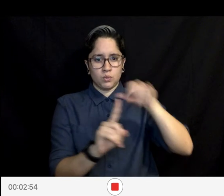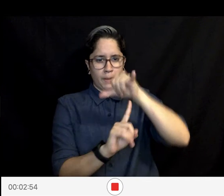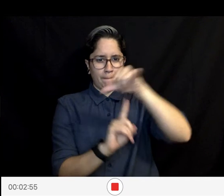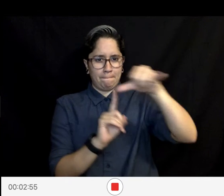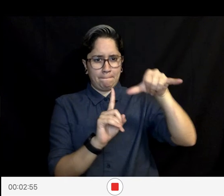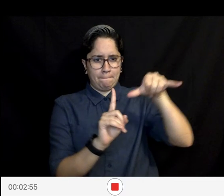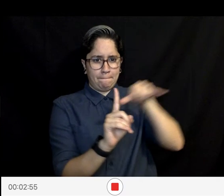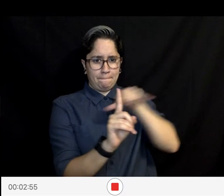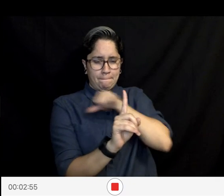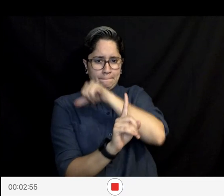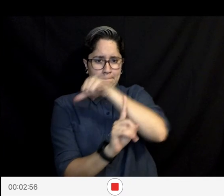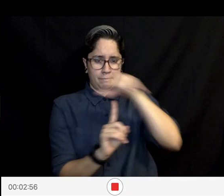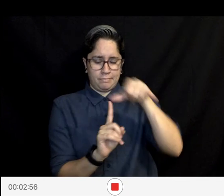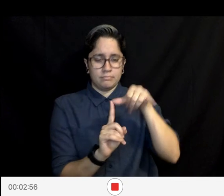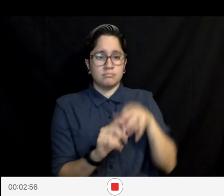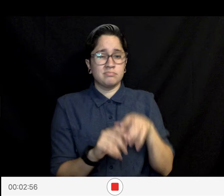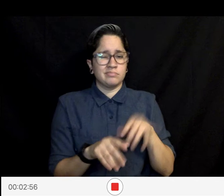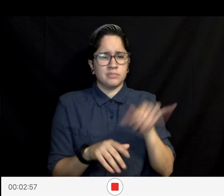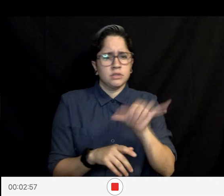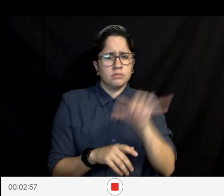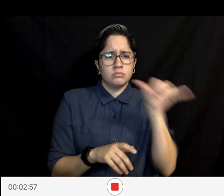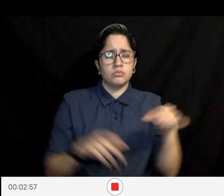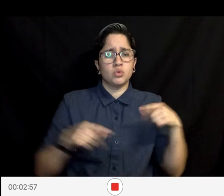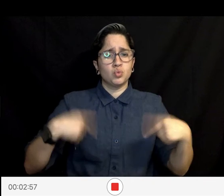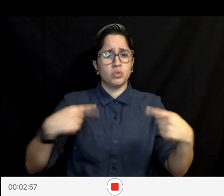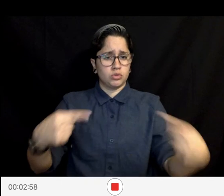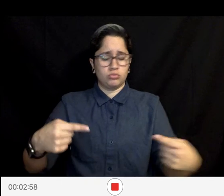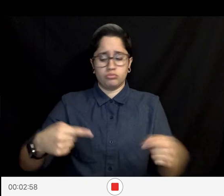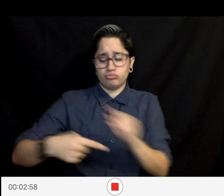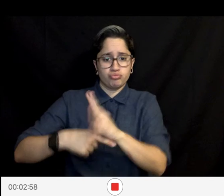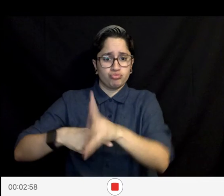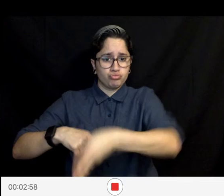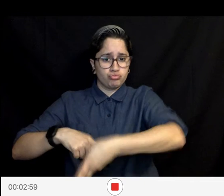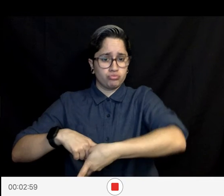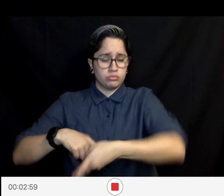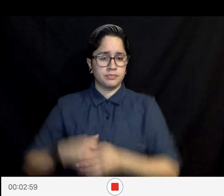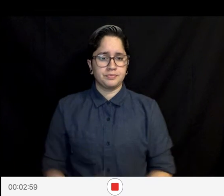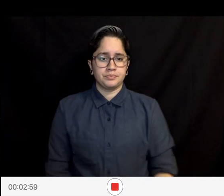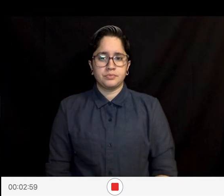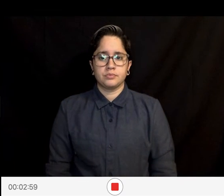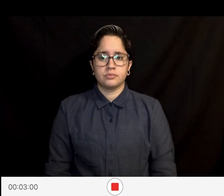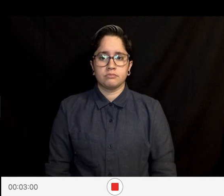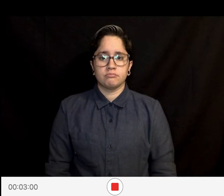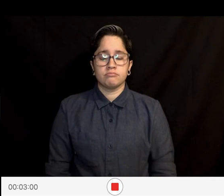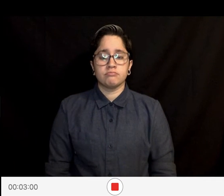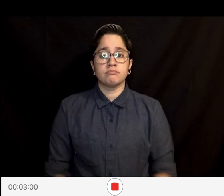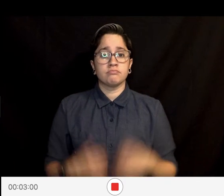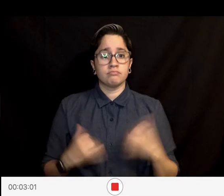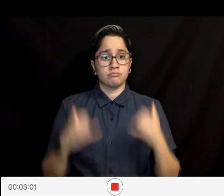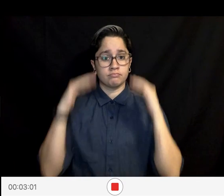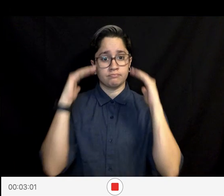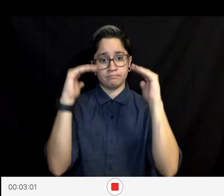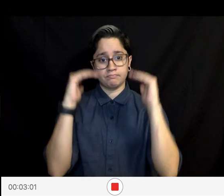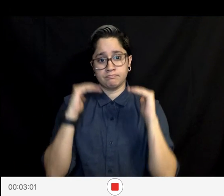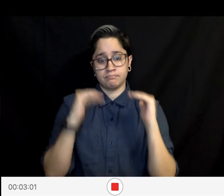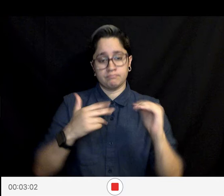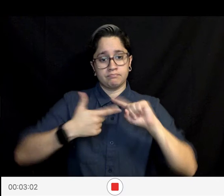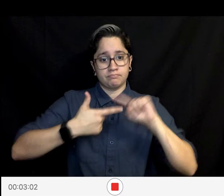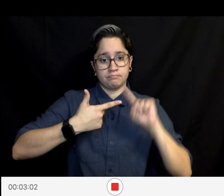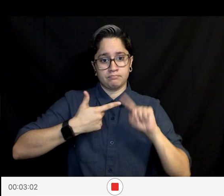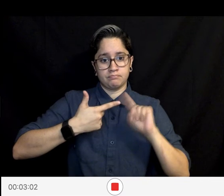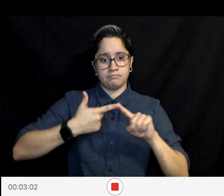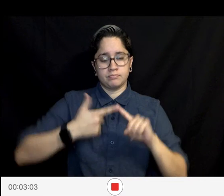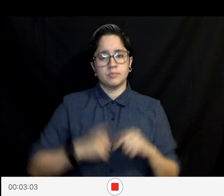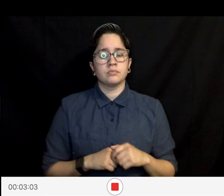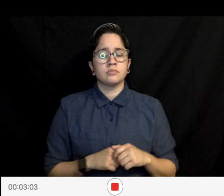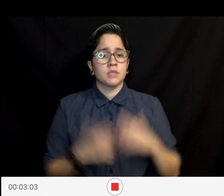The anatomy of a jellyfish is composed of 6 major organs, the first of which is the epidermis. The epidermis is